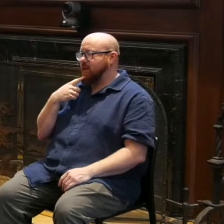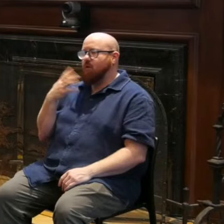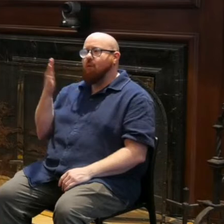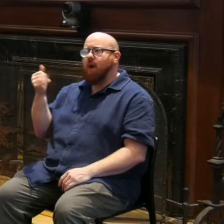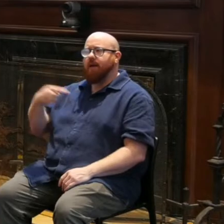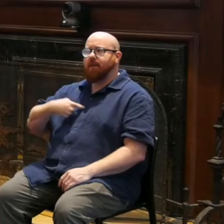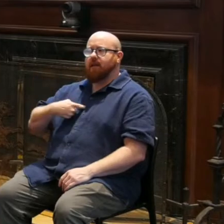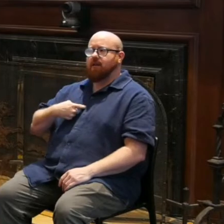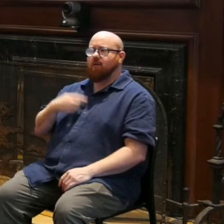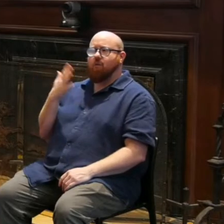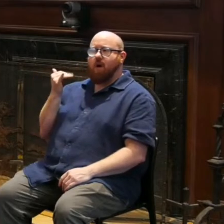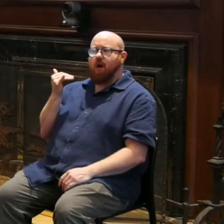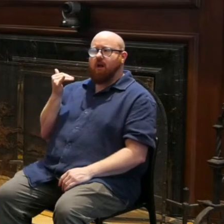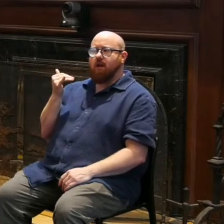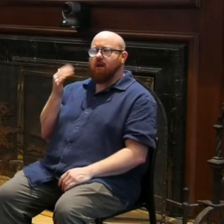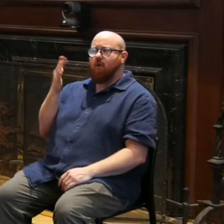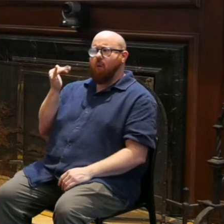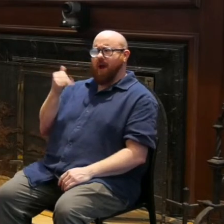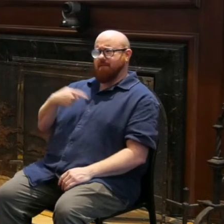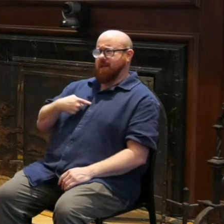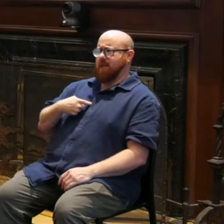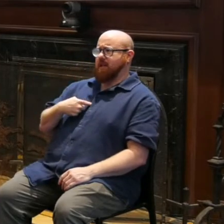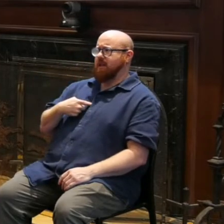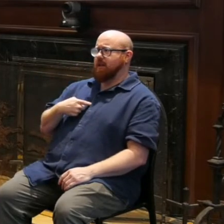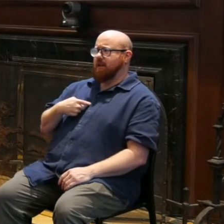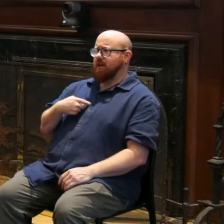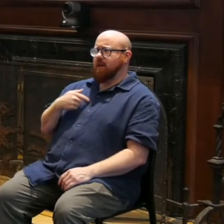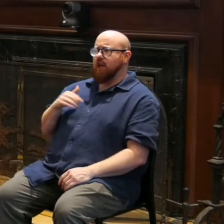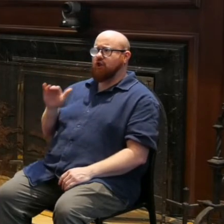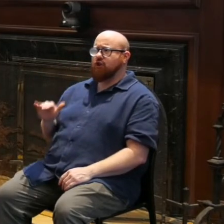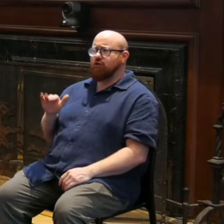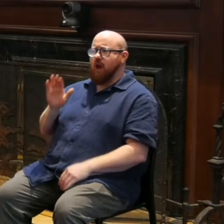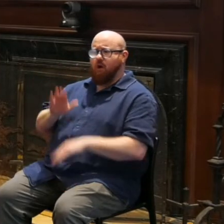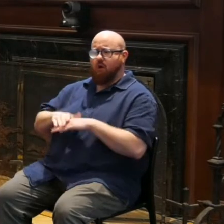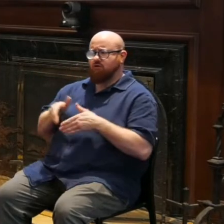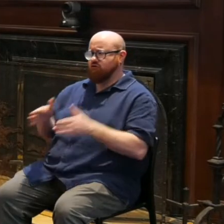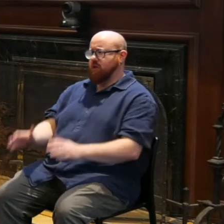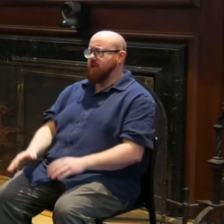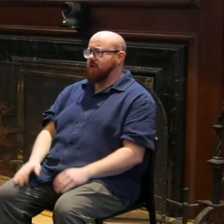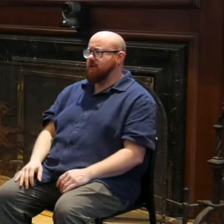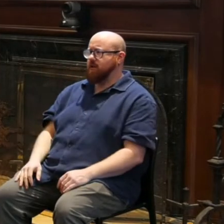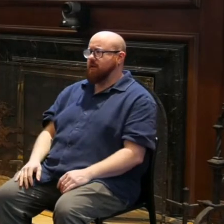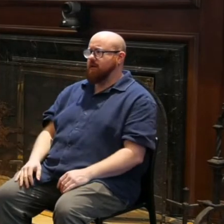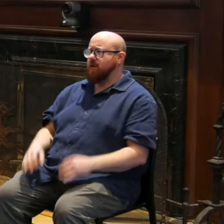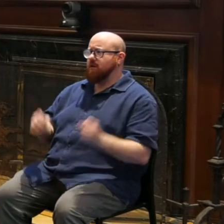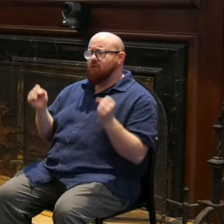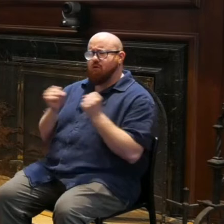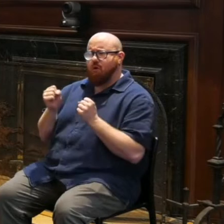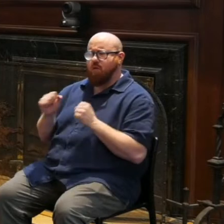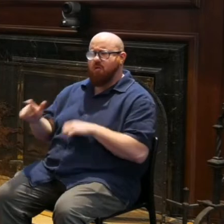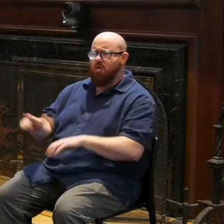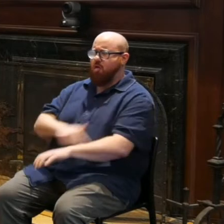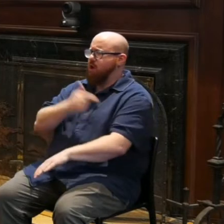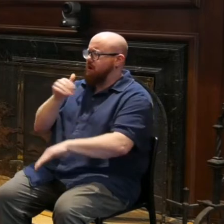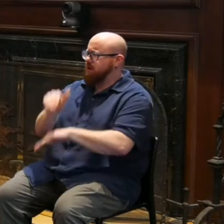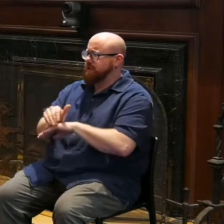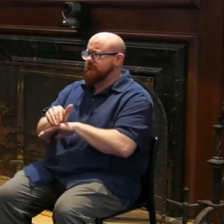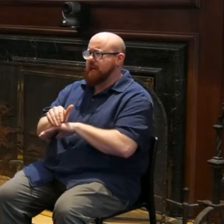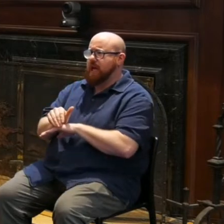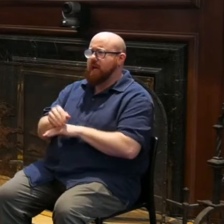me?" It says, "Why me? A child on the streets, cold long nights with nothing to